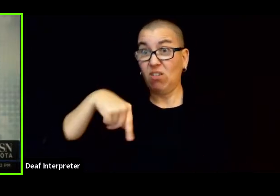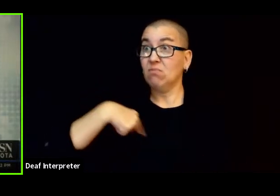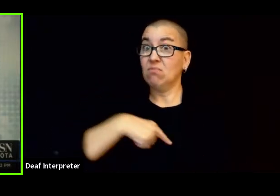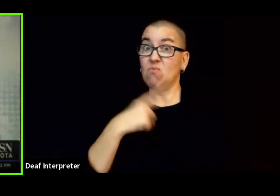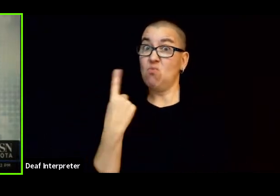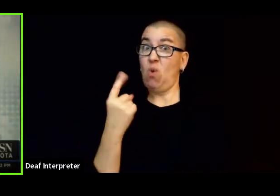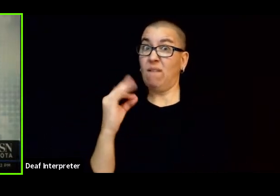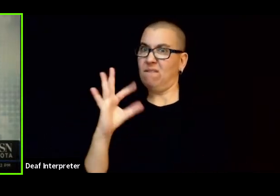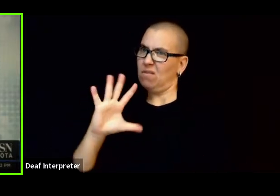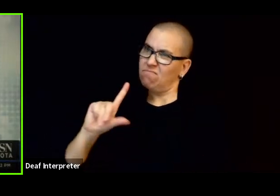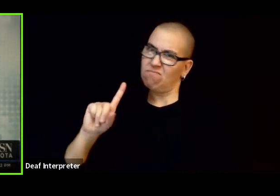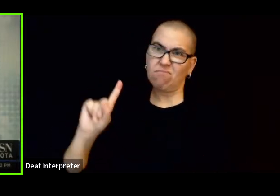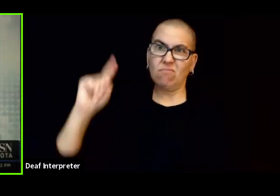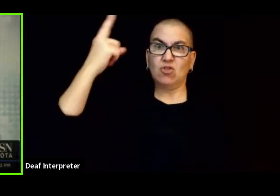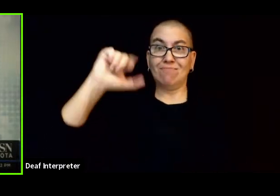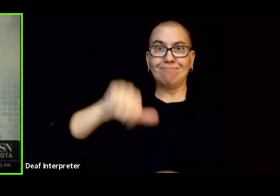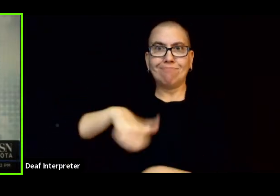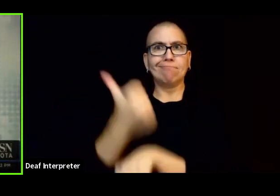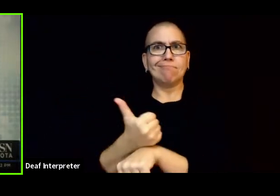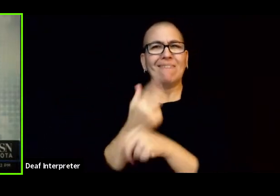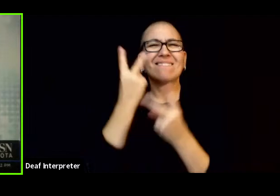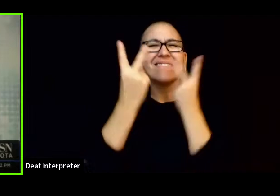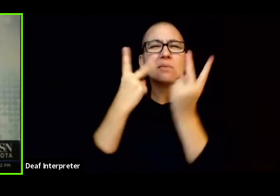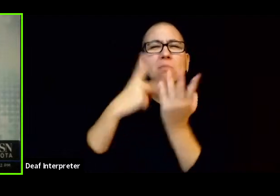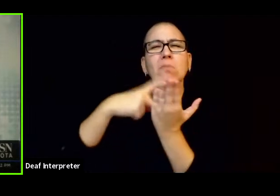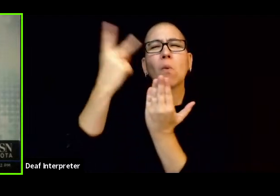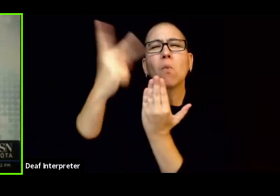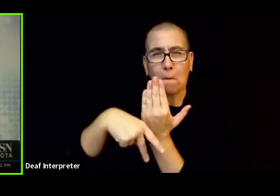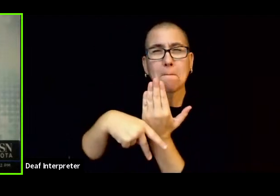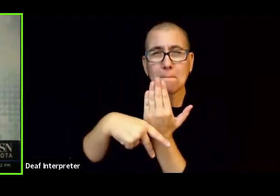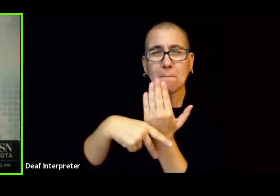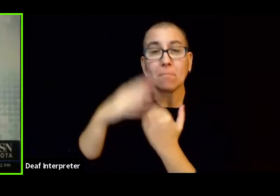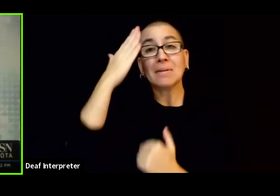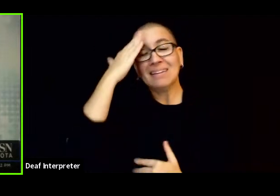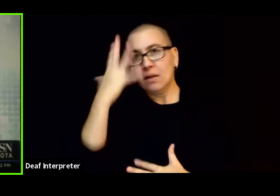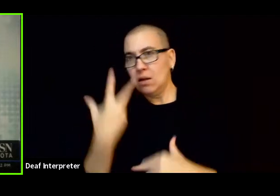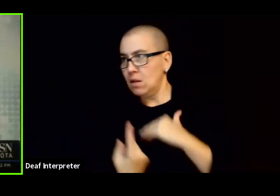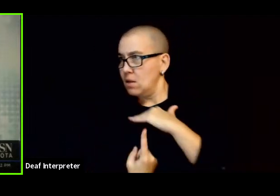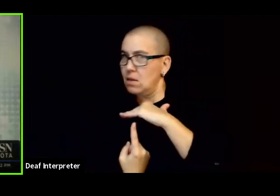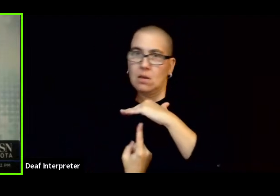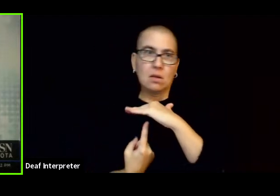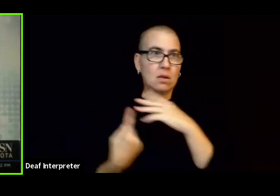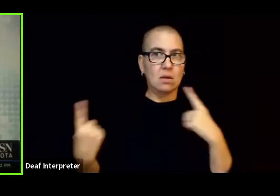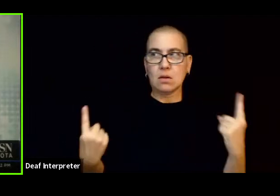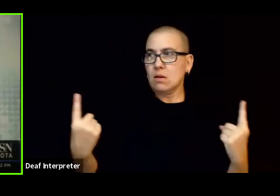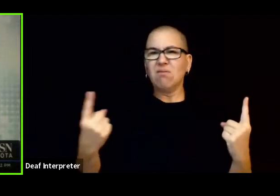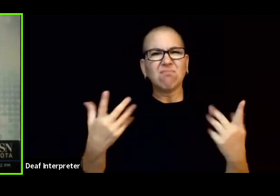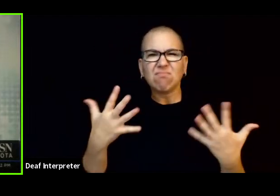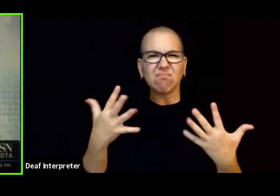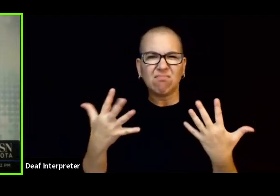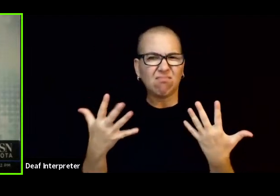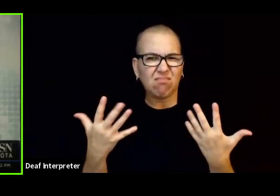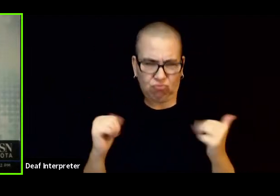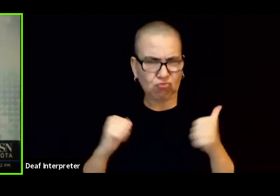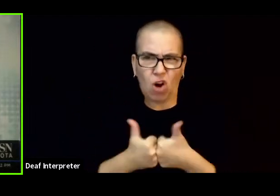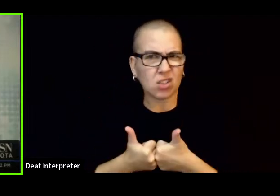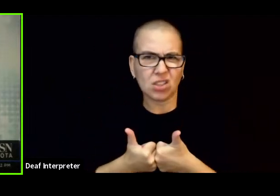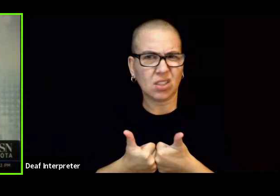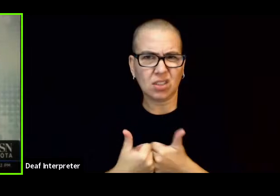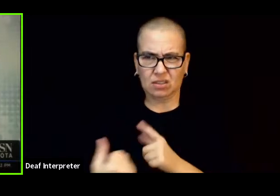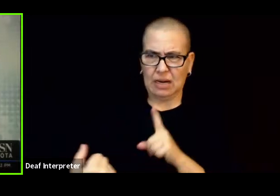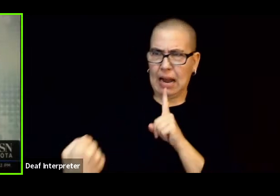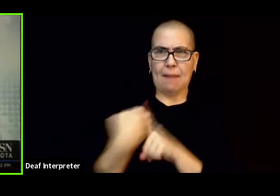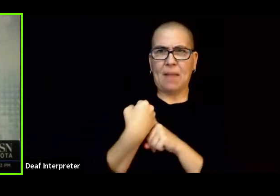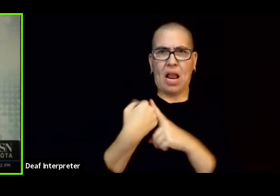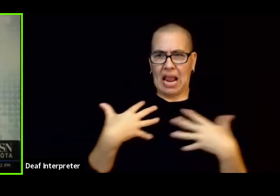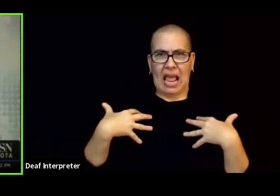the toll prolonged separation of visitor restrictions is having on residents' overall health and well-being. This guidance allows family